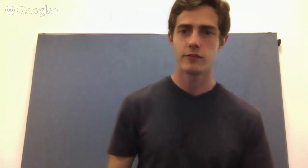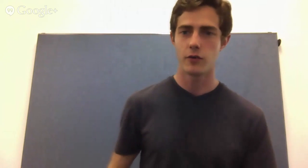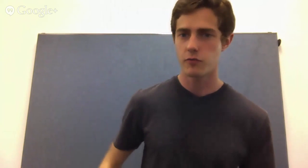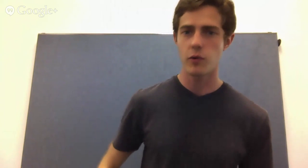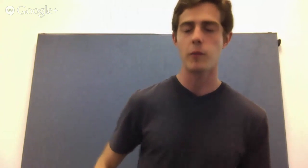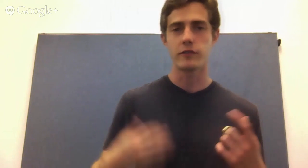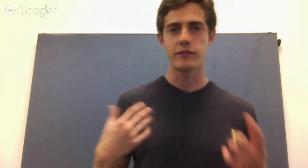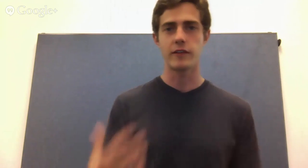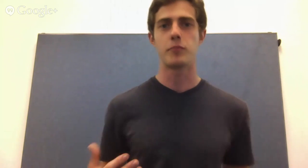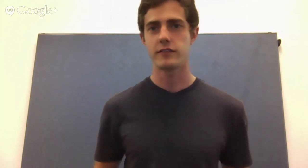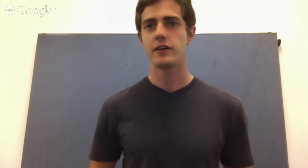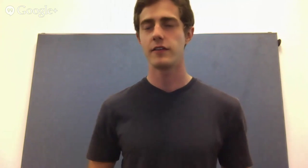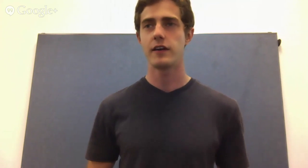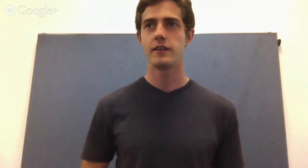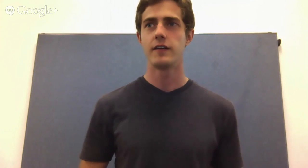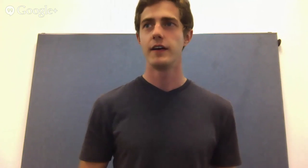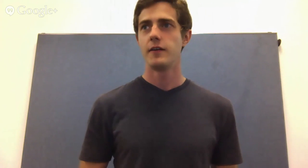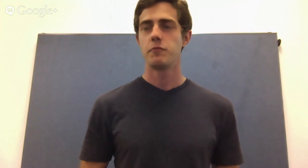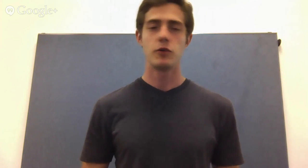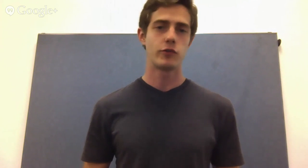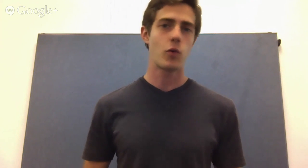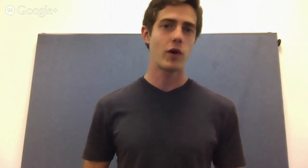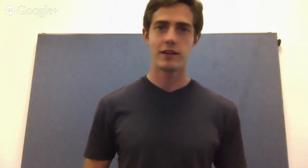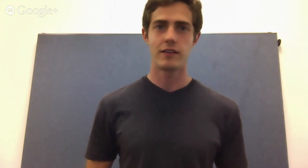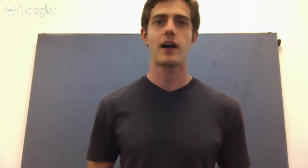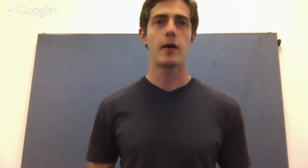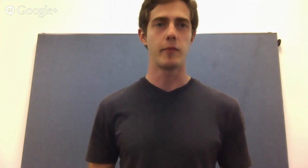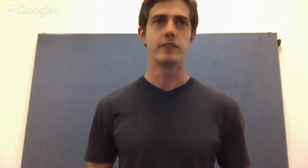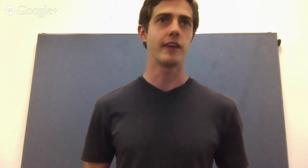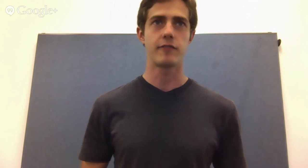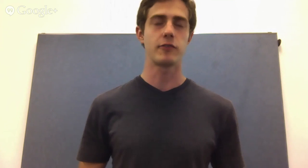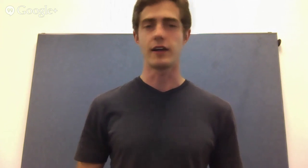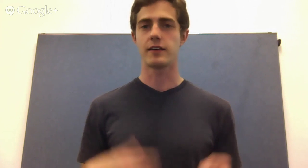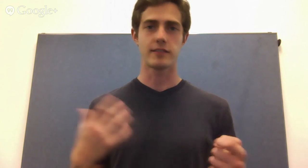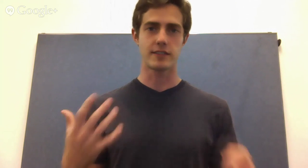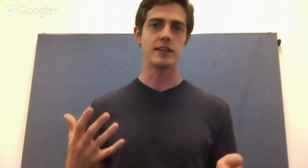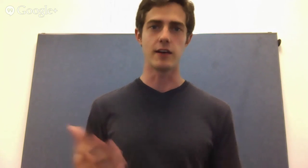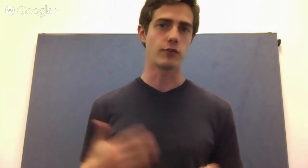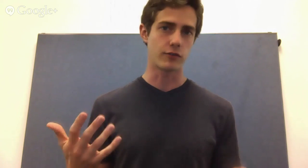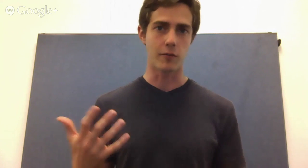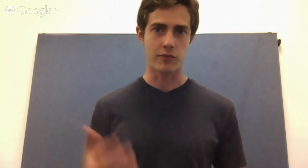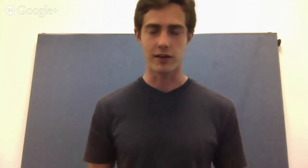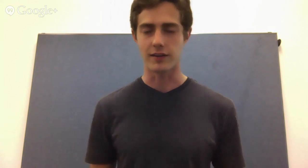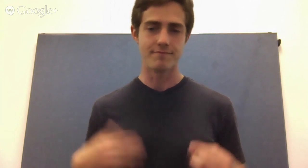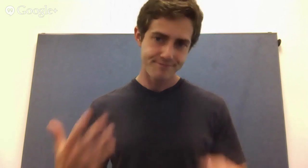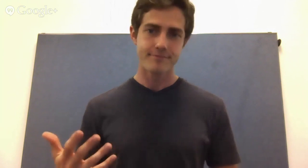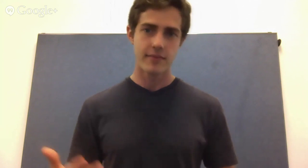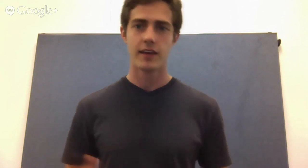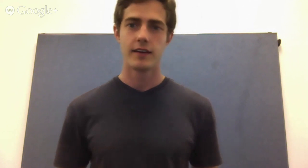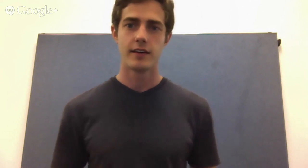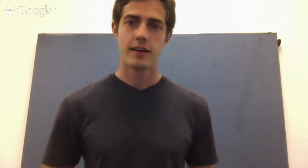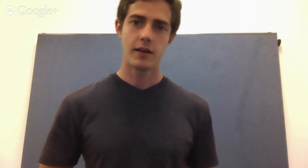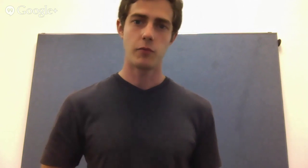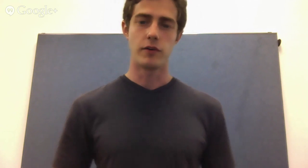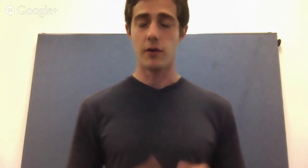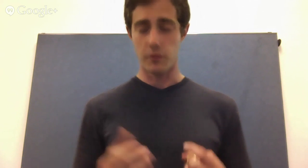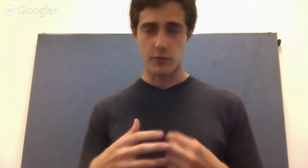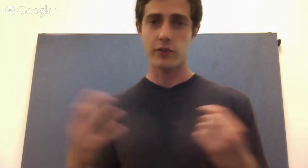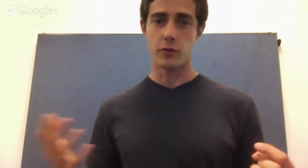if we were to set the precedent that music went into the commons after like 10 years or something, the rest of the world